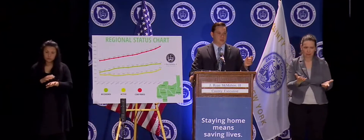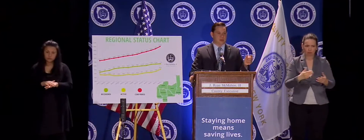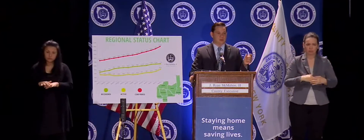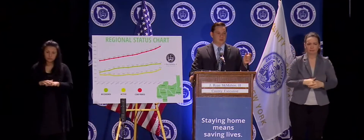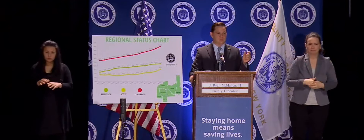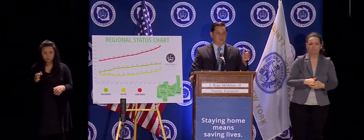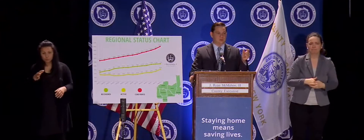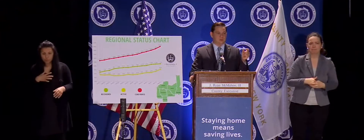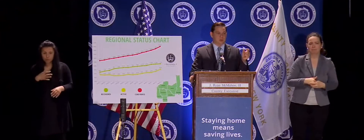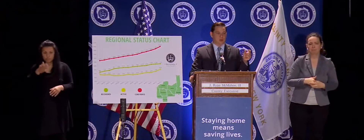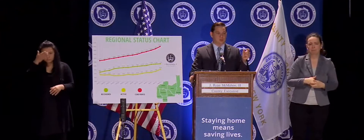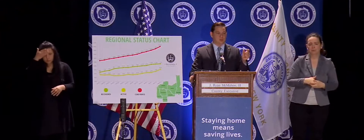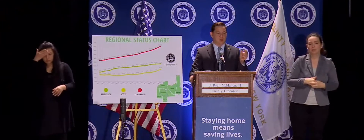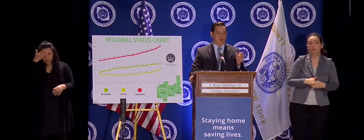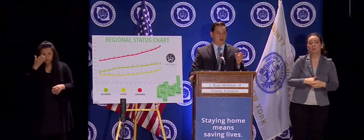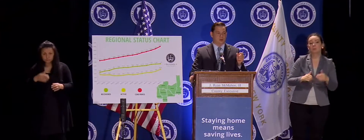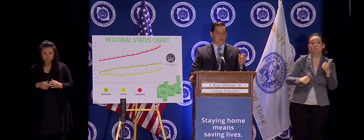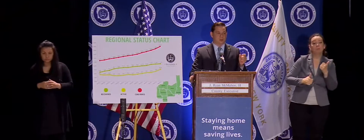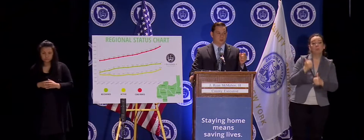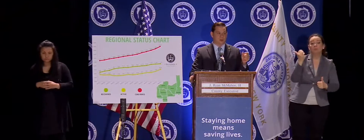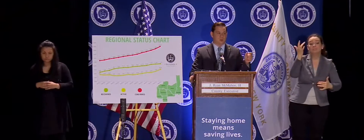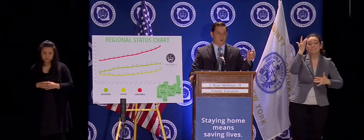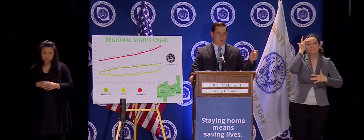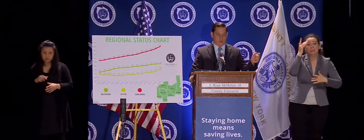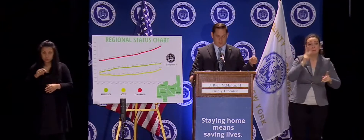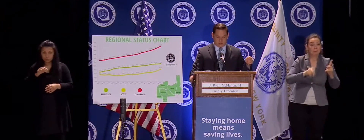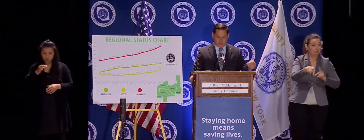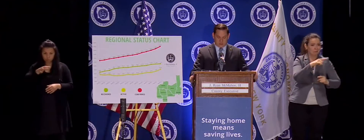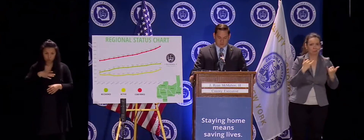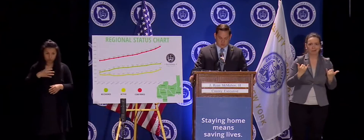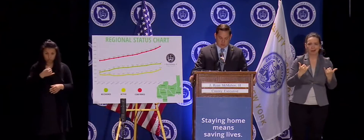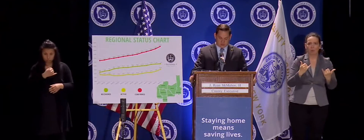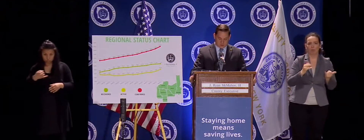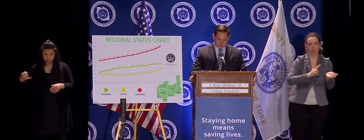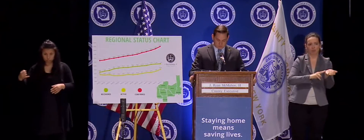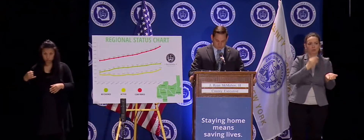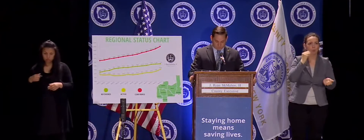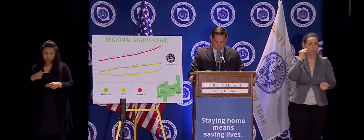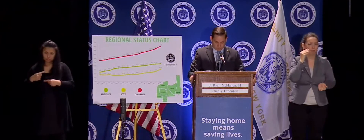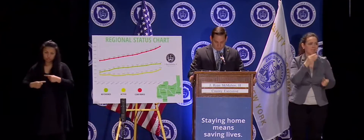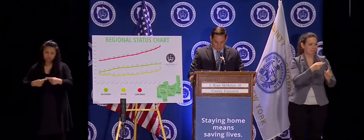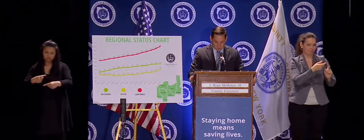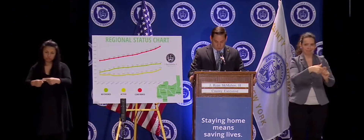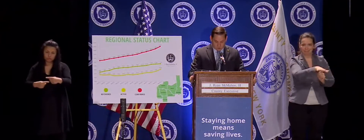will stay longer than what they were in the beginning of this process.